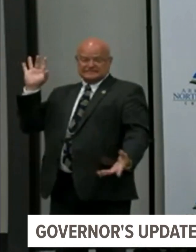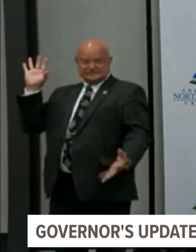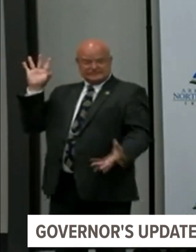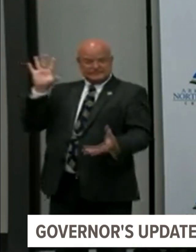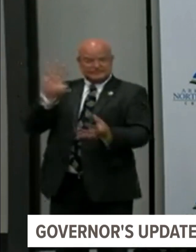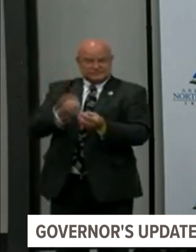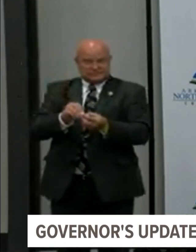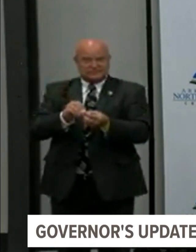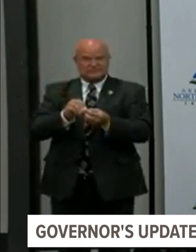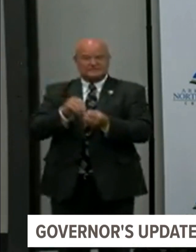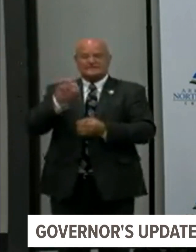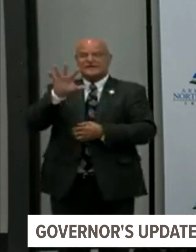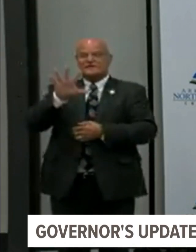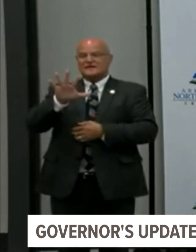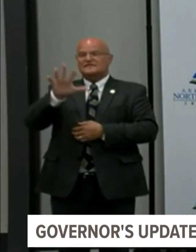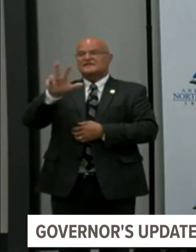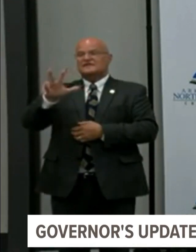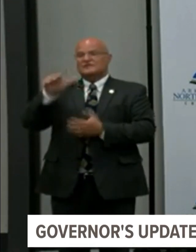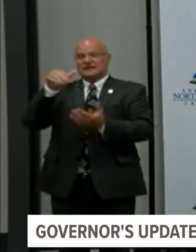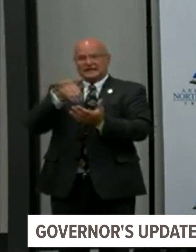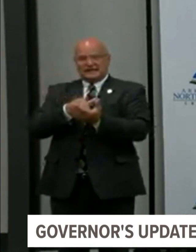cumulative total to